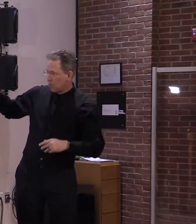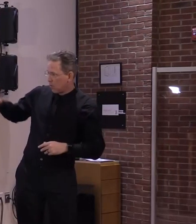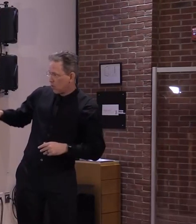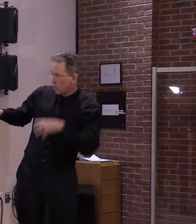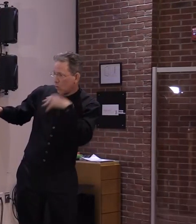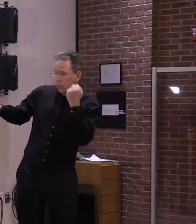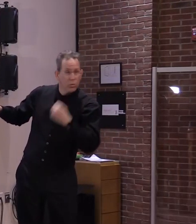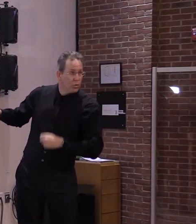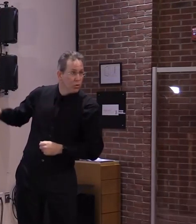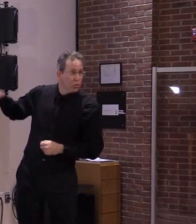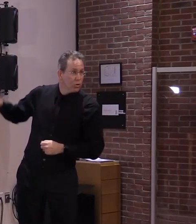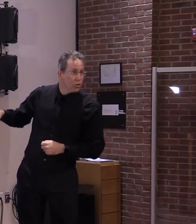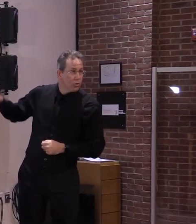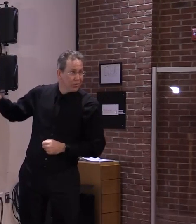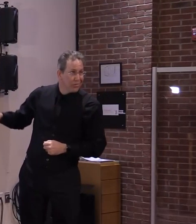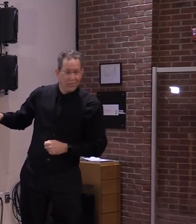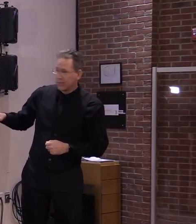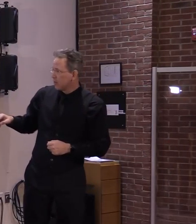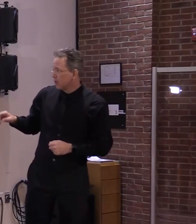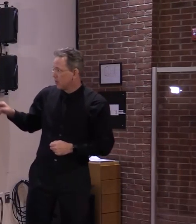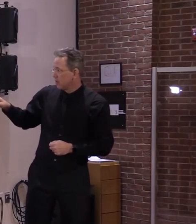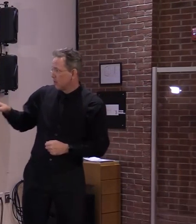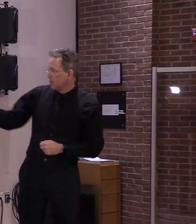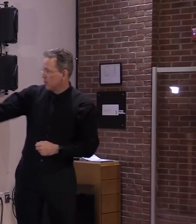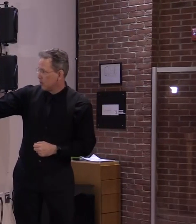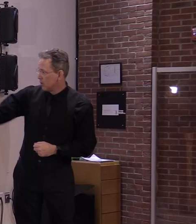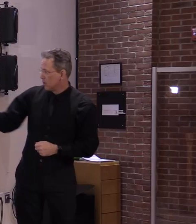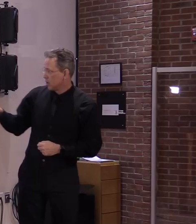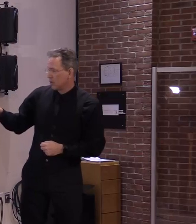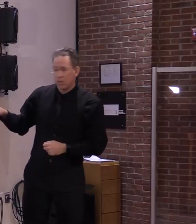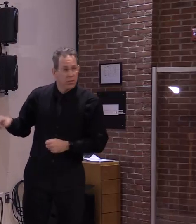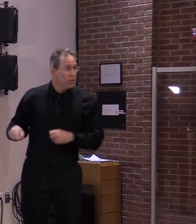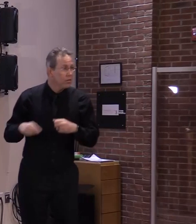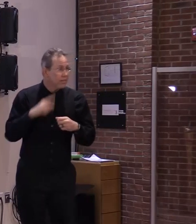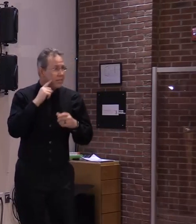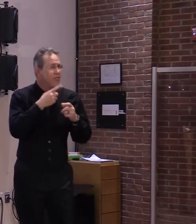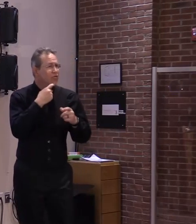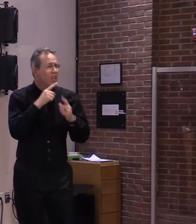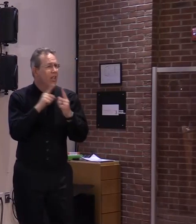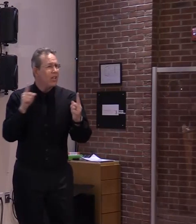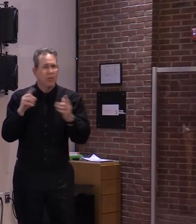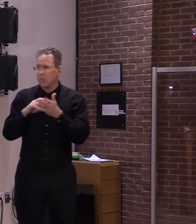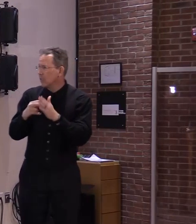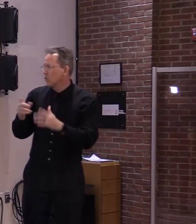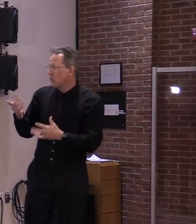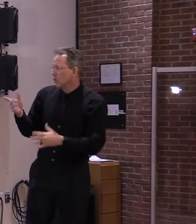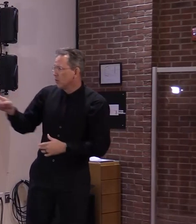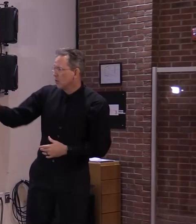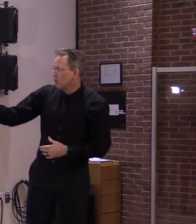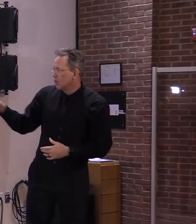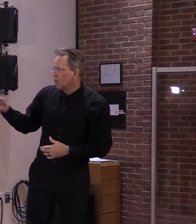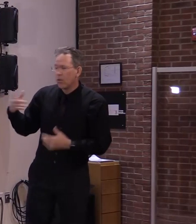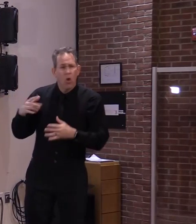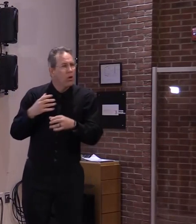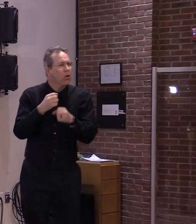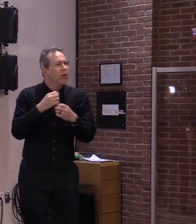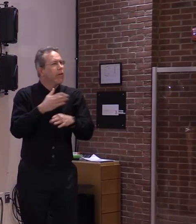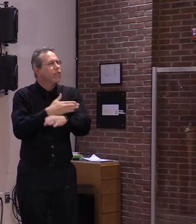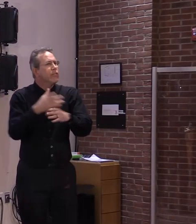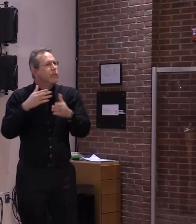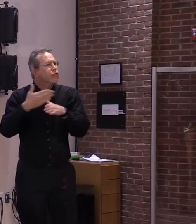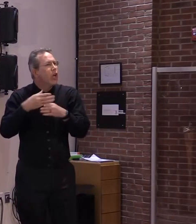in their 20s, they represent 13.4% of the Vermont population, but they're representing over